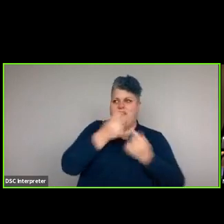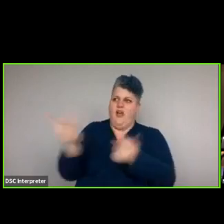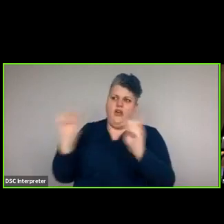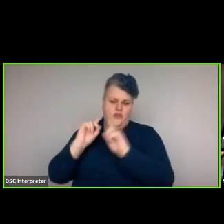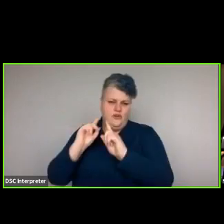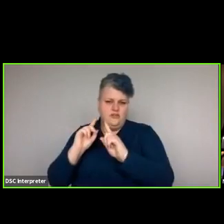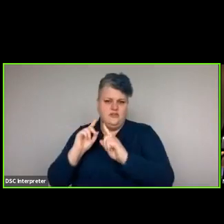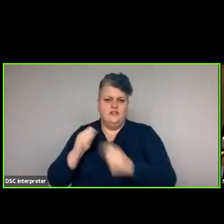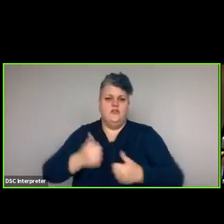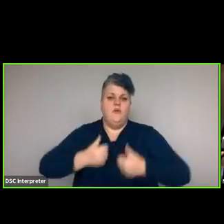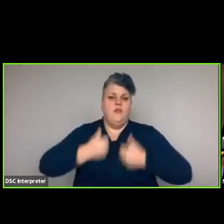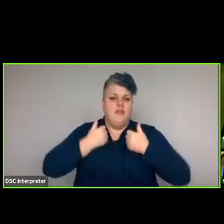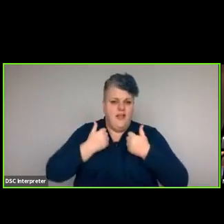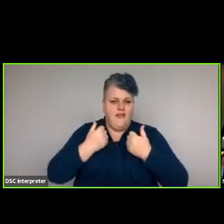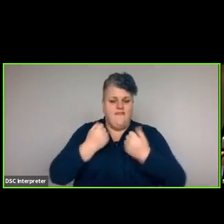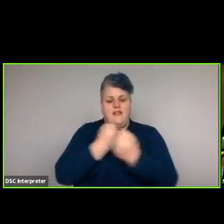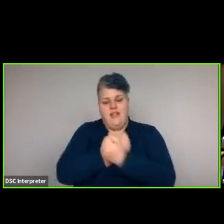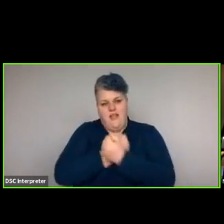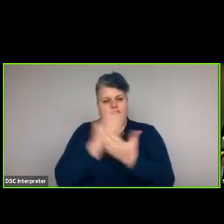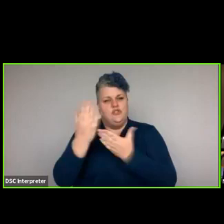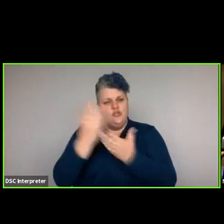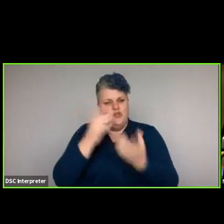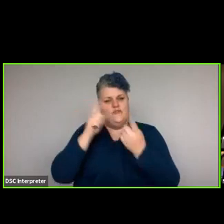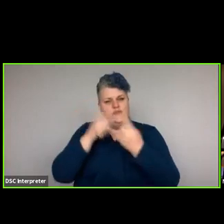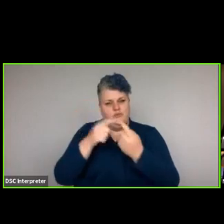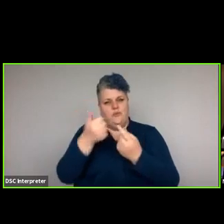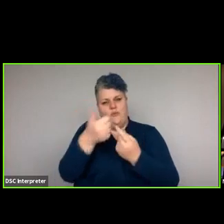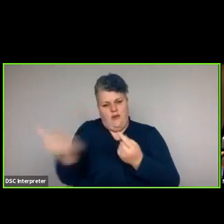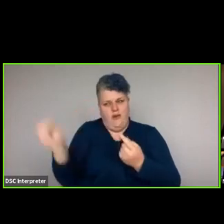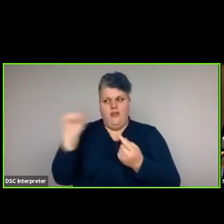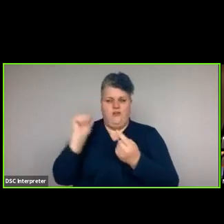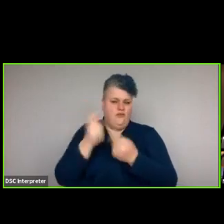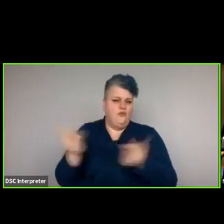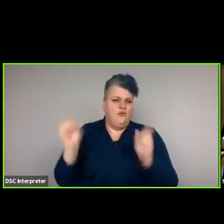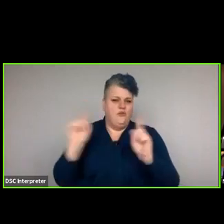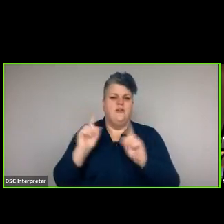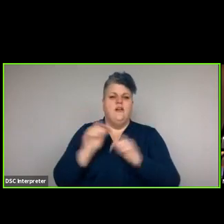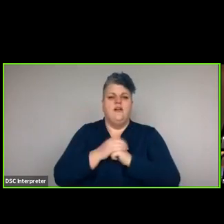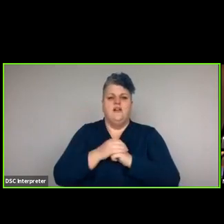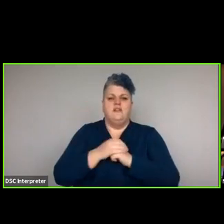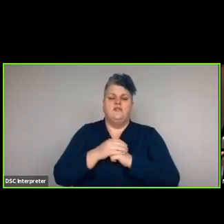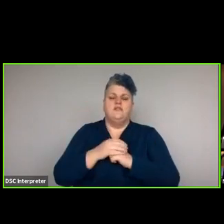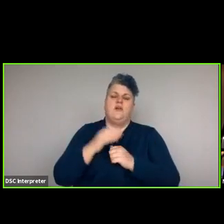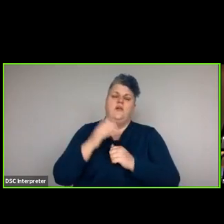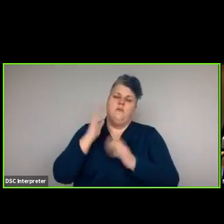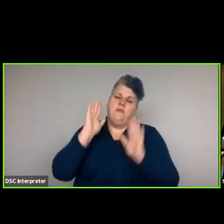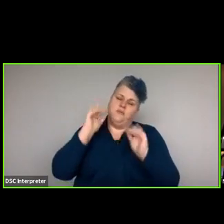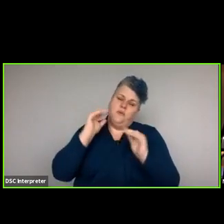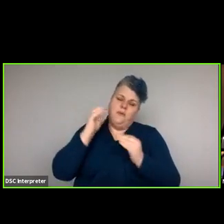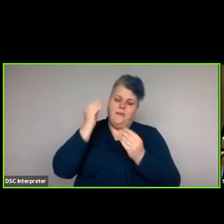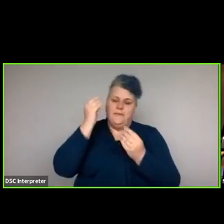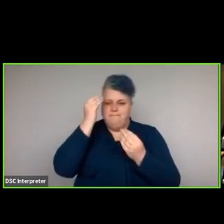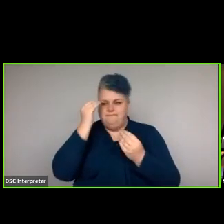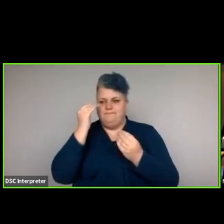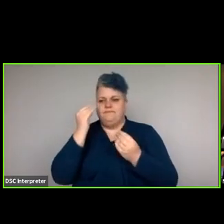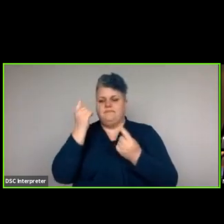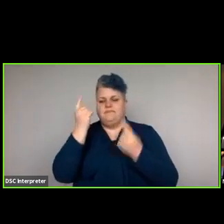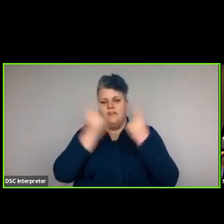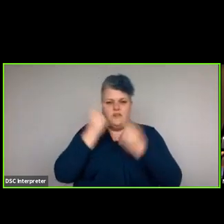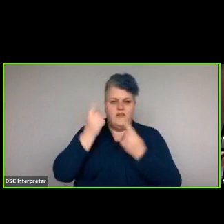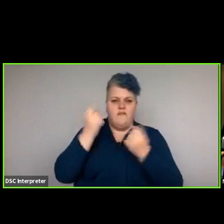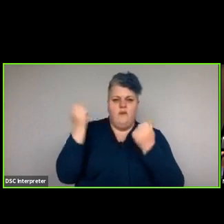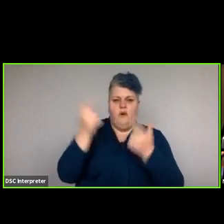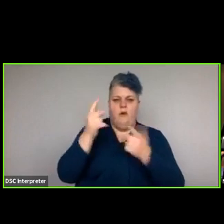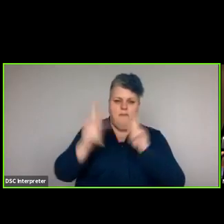is about service to others. And so I would just hope that people are mindful and considerate of all people and their